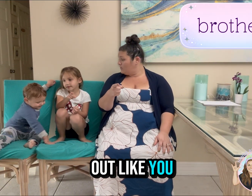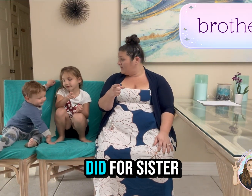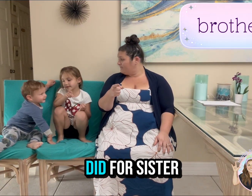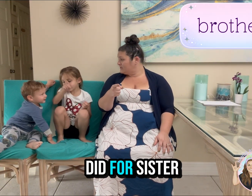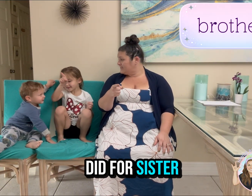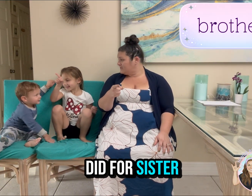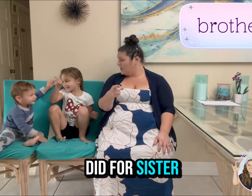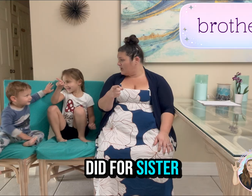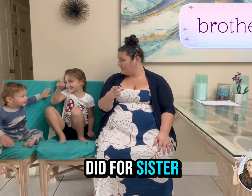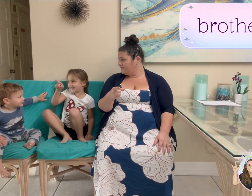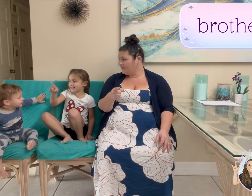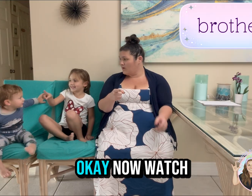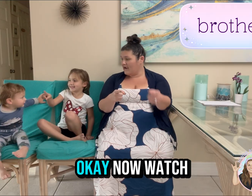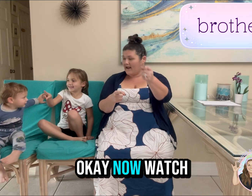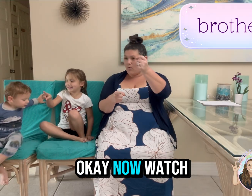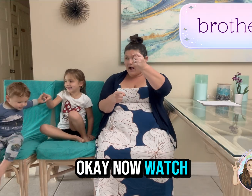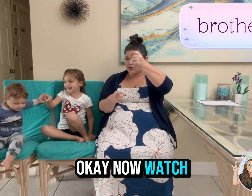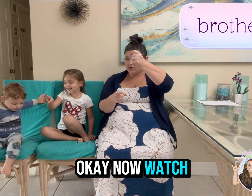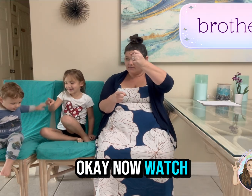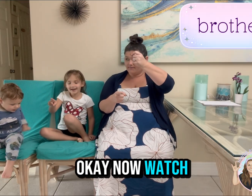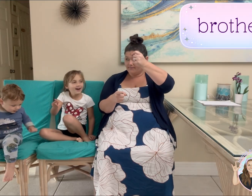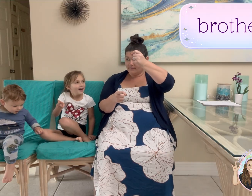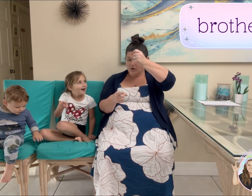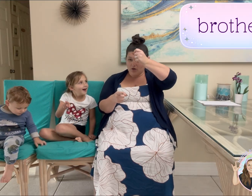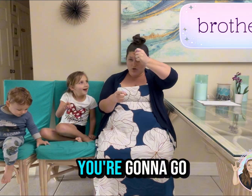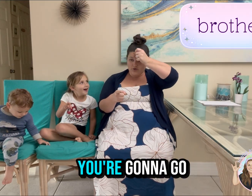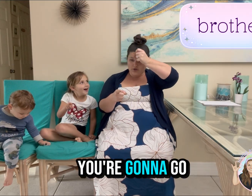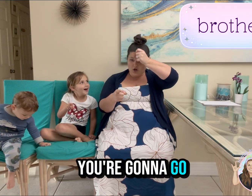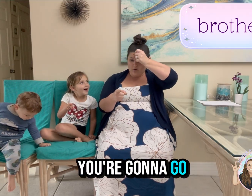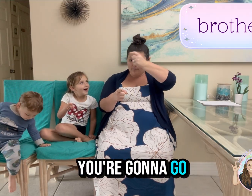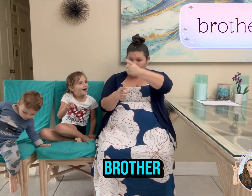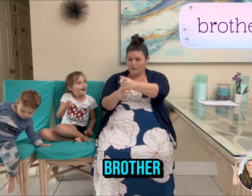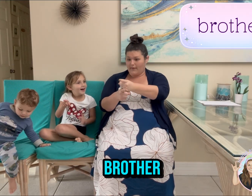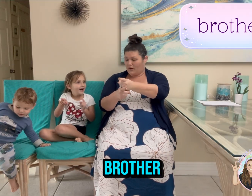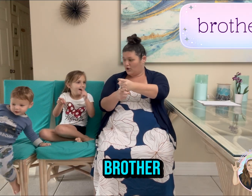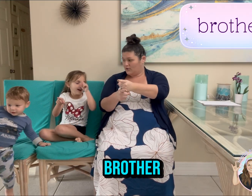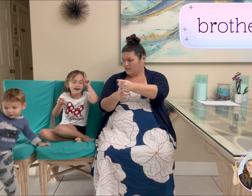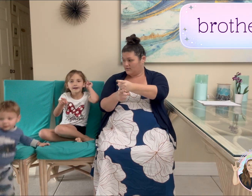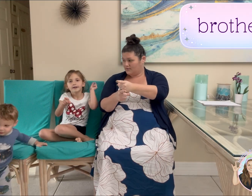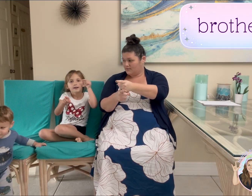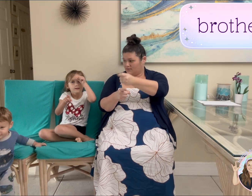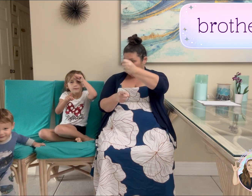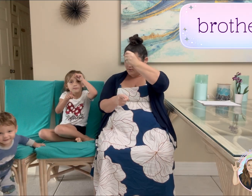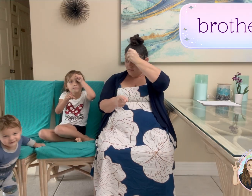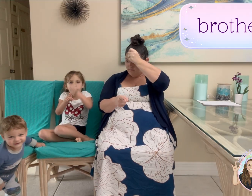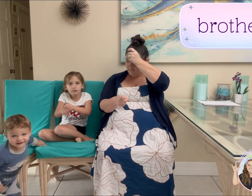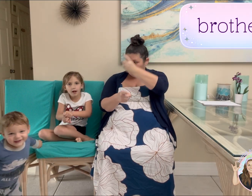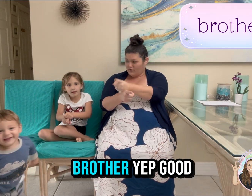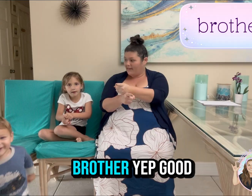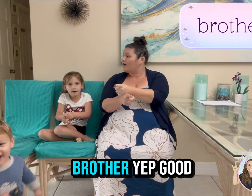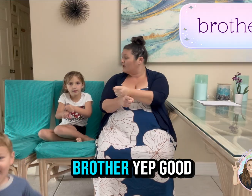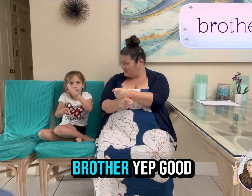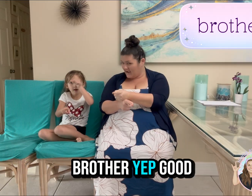did for sister. Sister. Okay, now watch. You're gonna go brother. Brother. Yep,